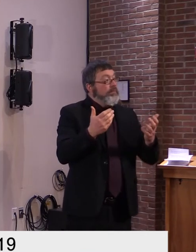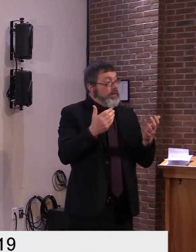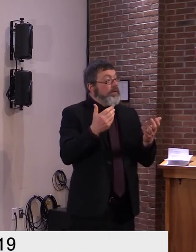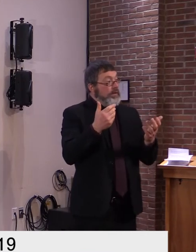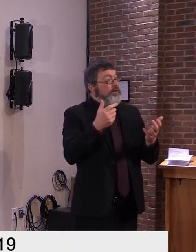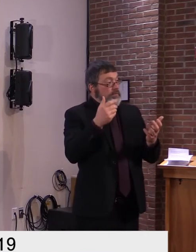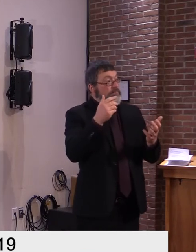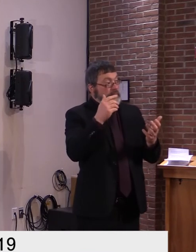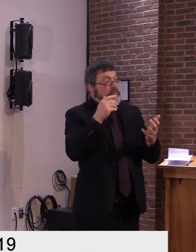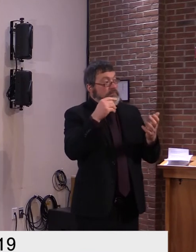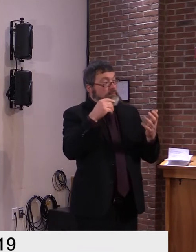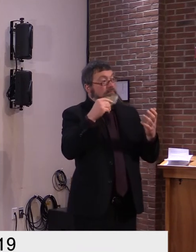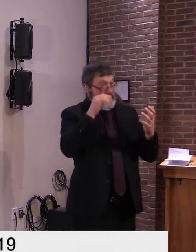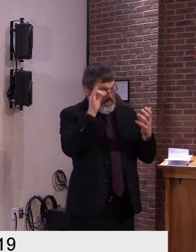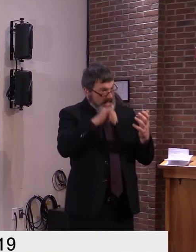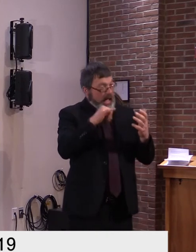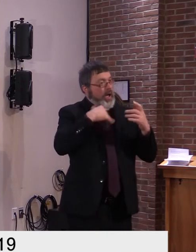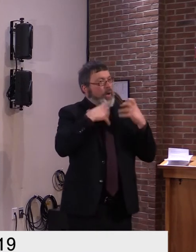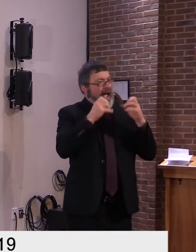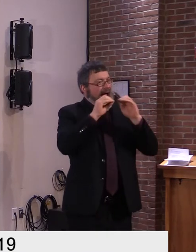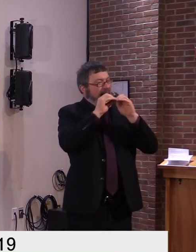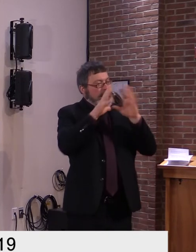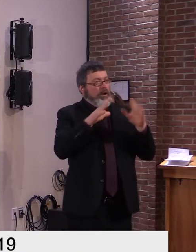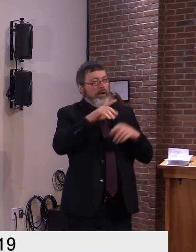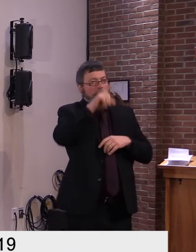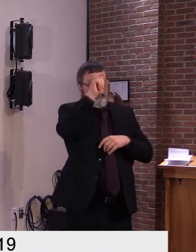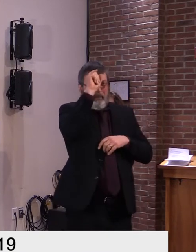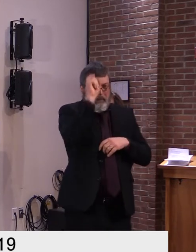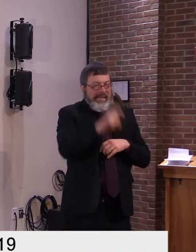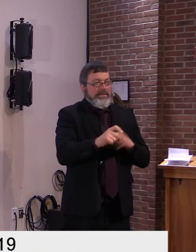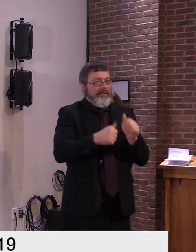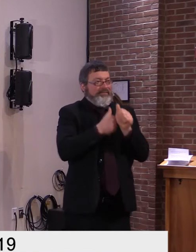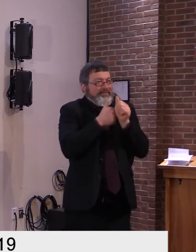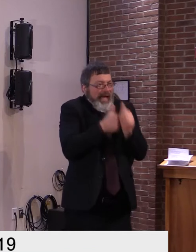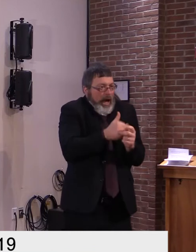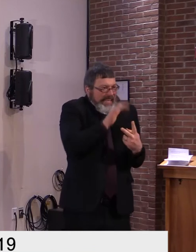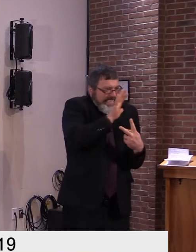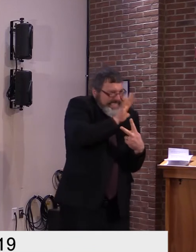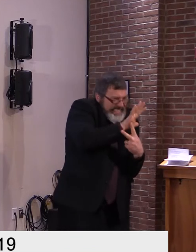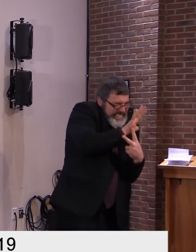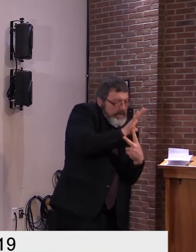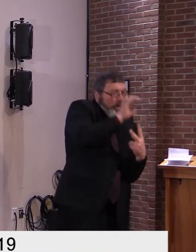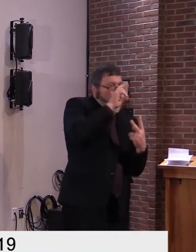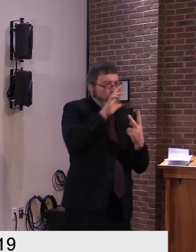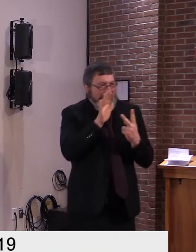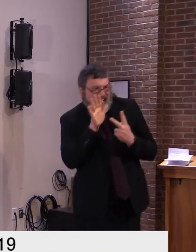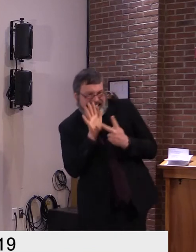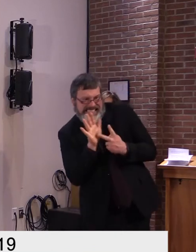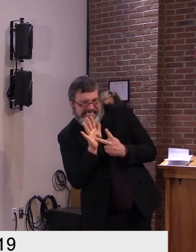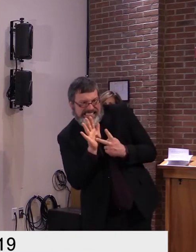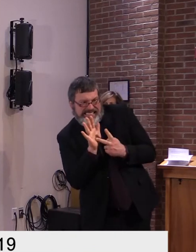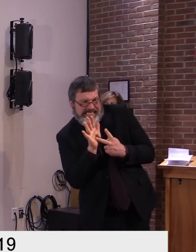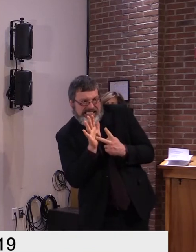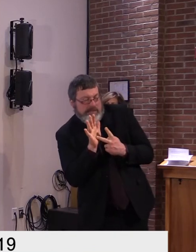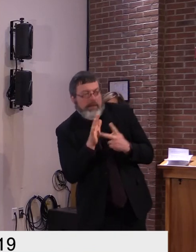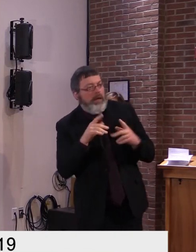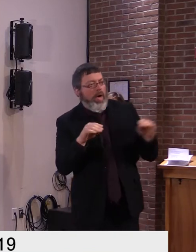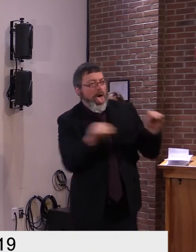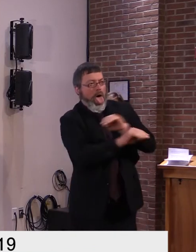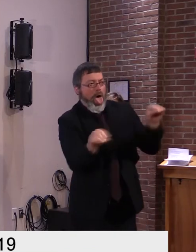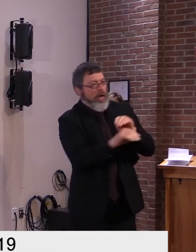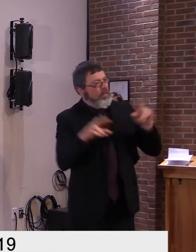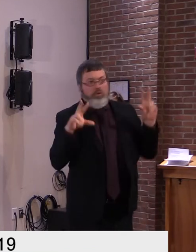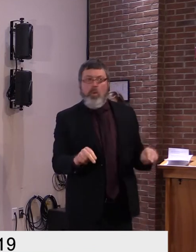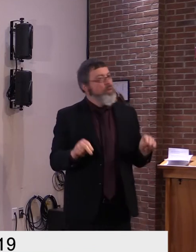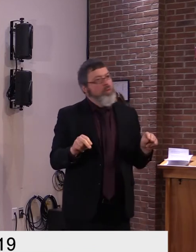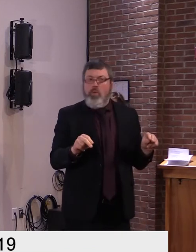for the second dose, you know if you need to come back in 3 weeks or 4 weeks to get which vaccine. And so even if